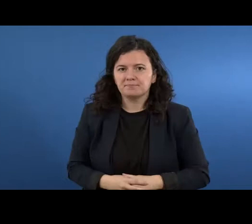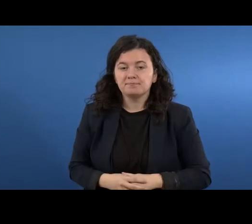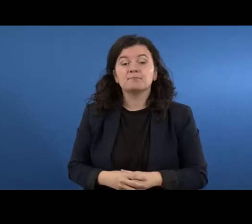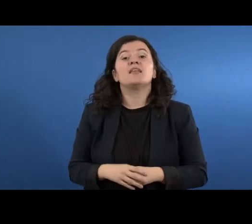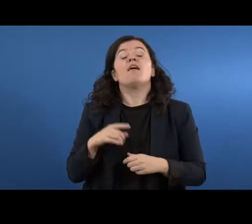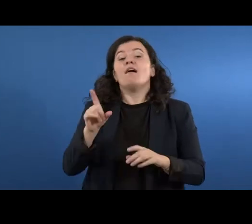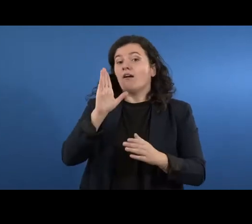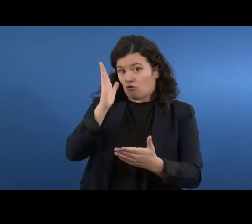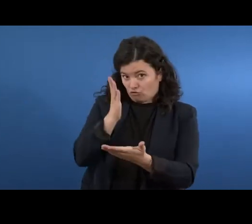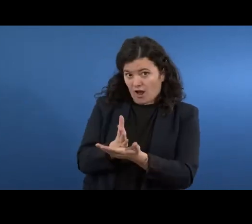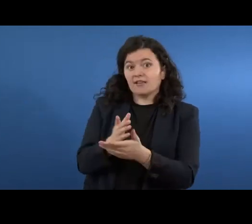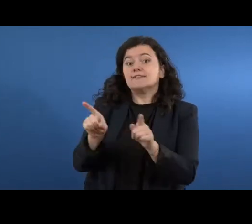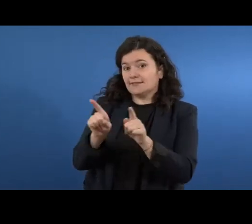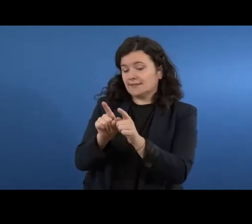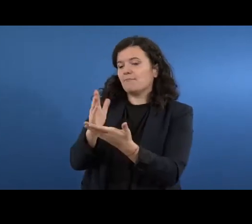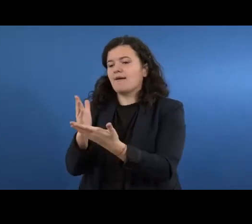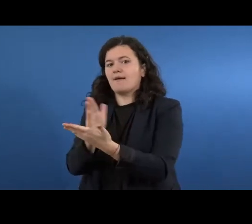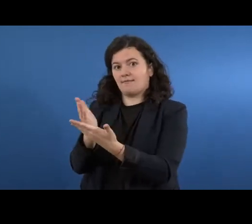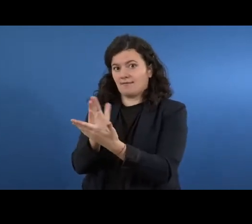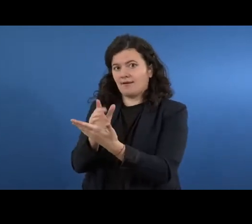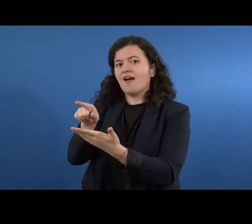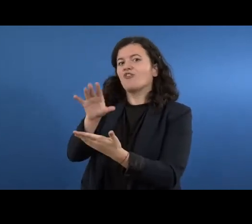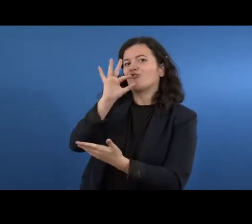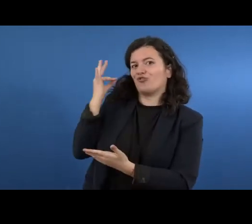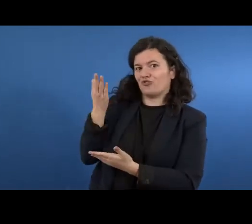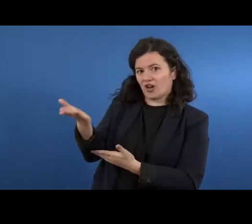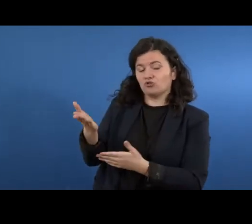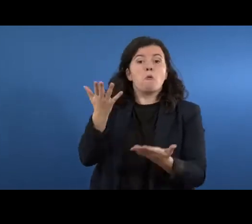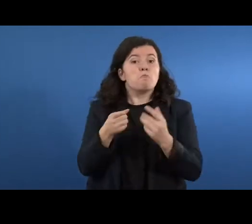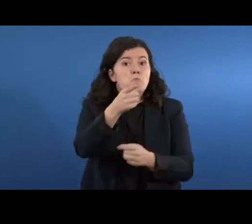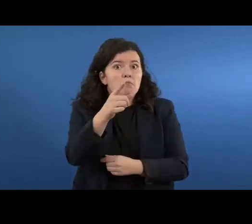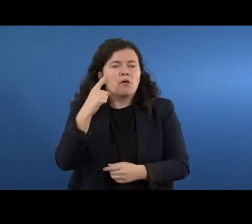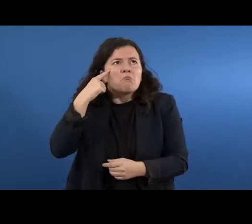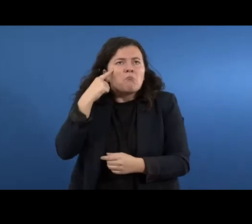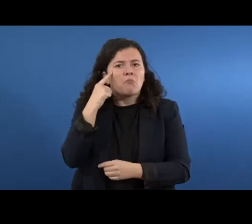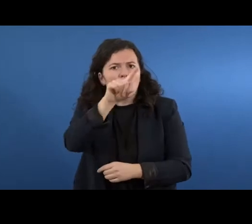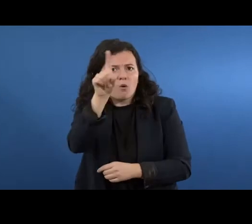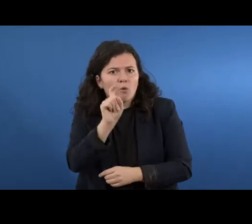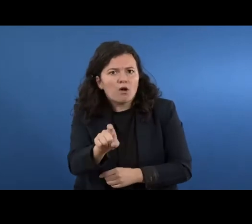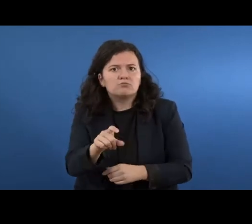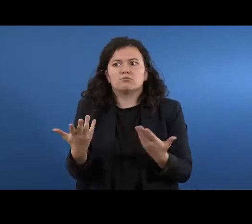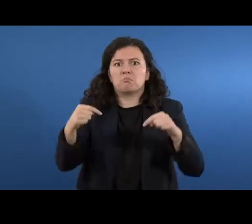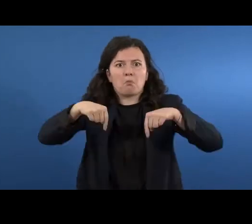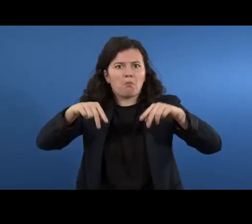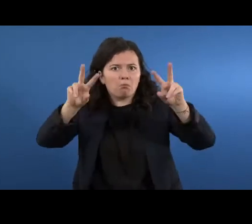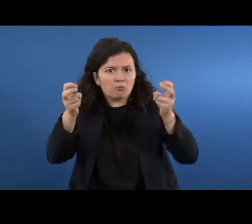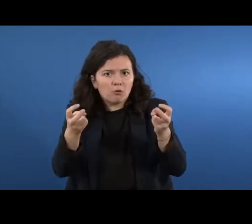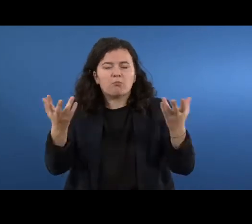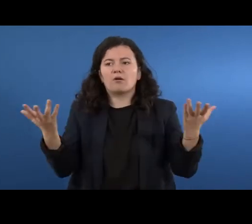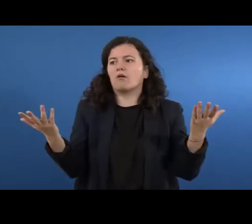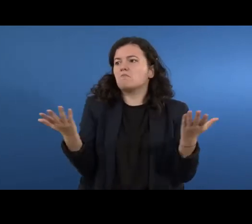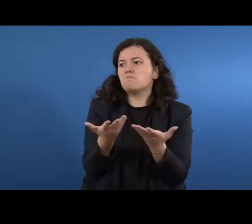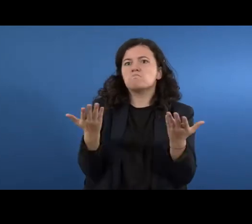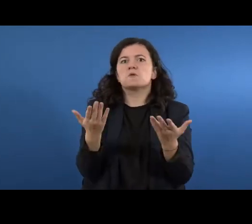into French. And for any questions you have on the topic to specific